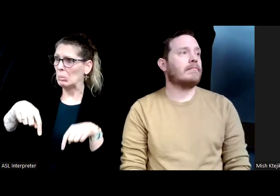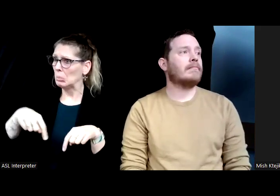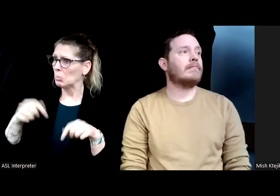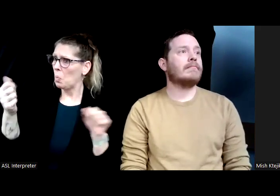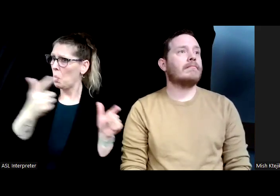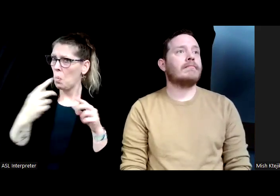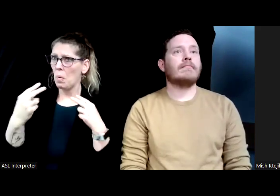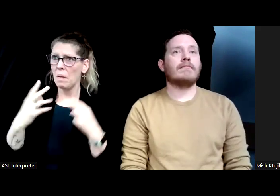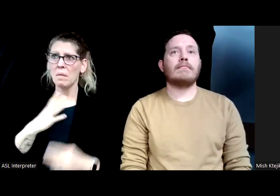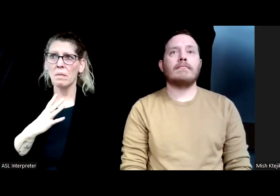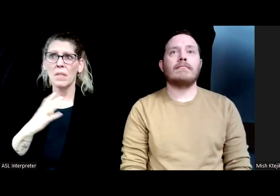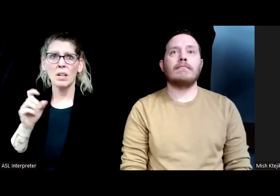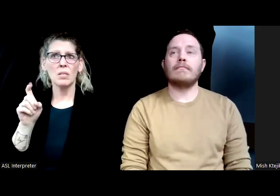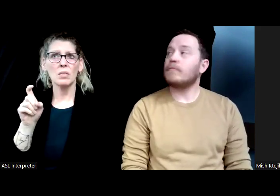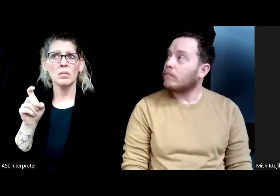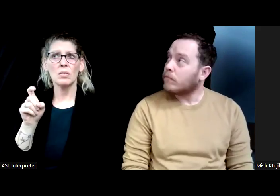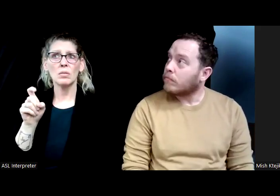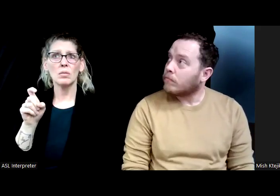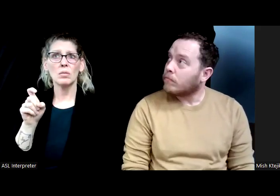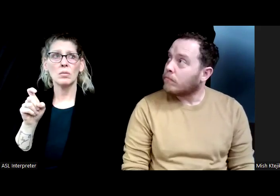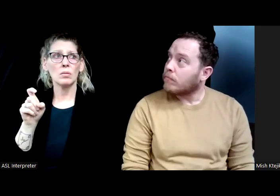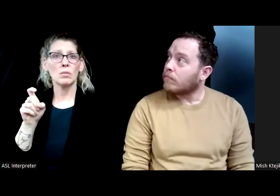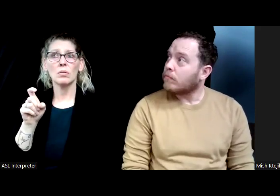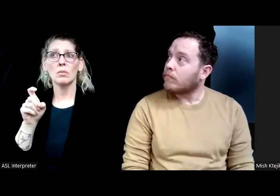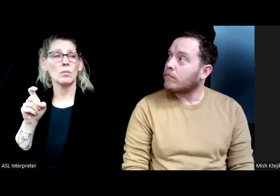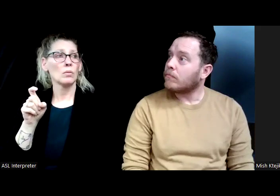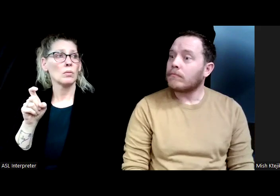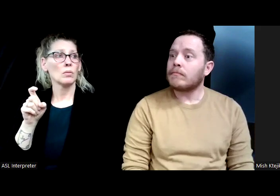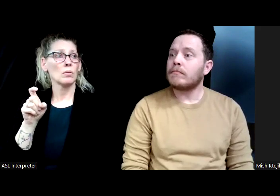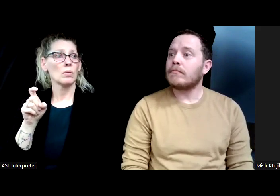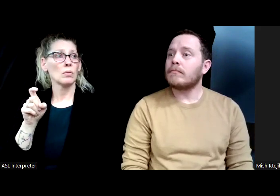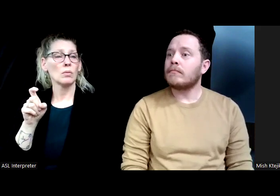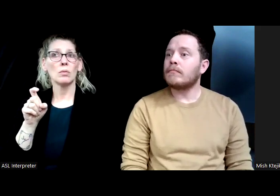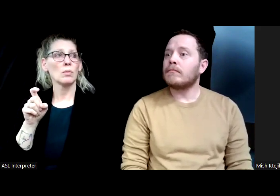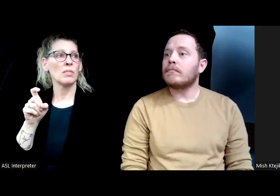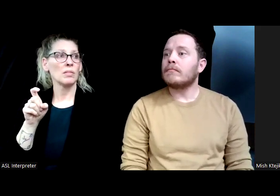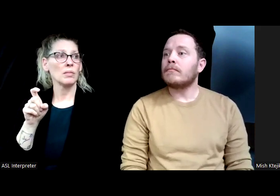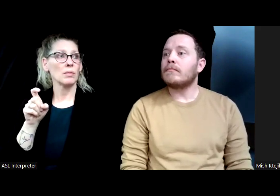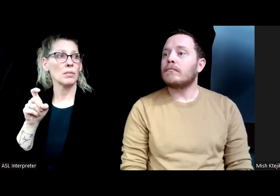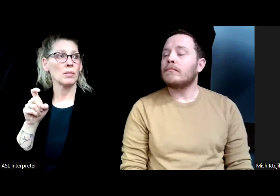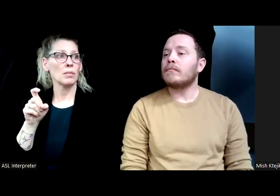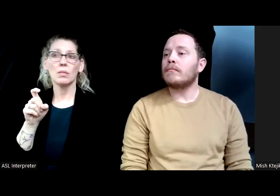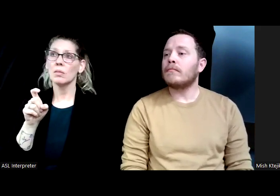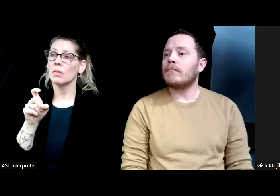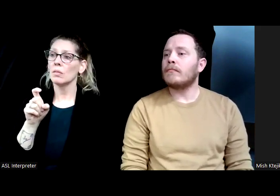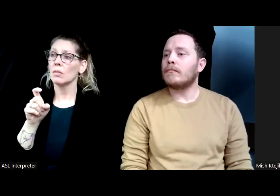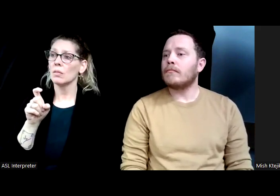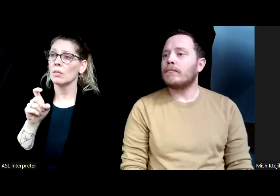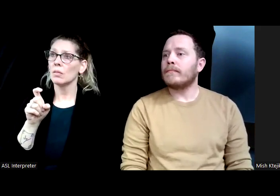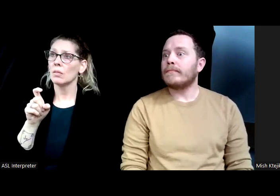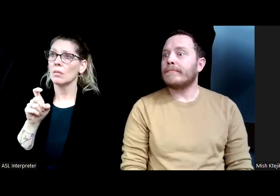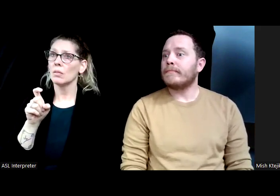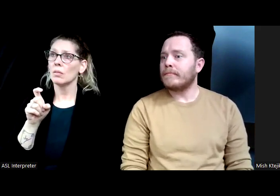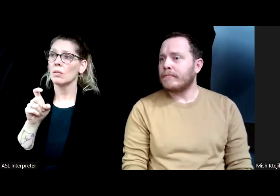They can look for ASL interpreter. Maybe it's the name. Spotlight it. Are